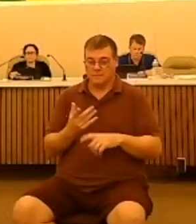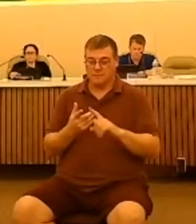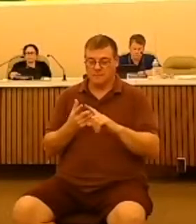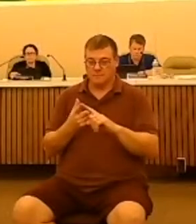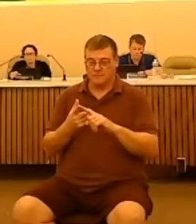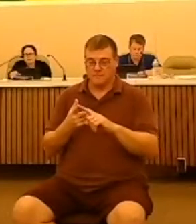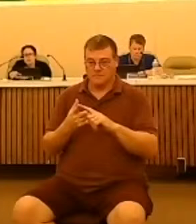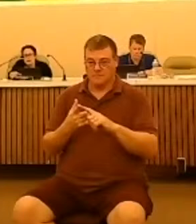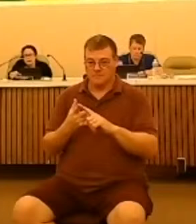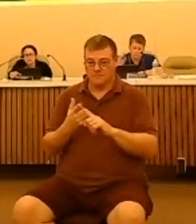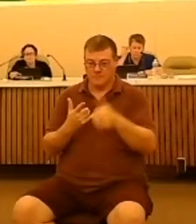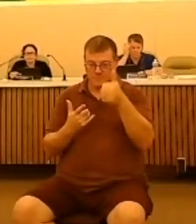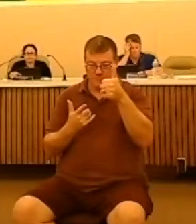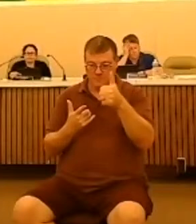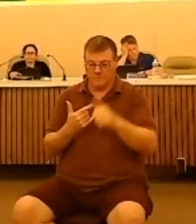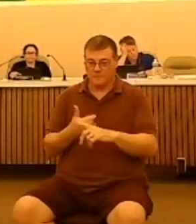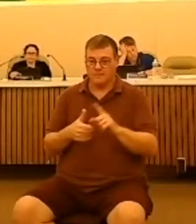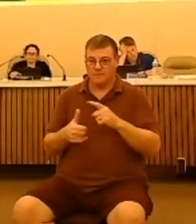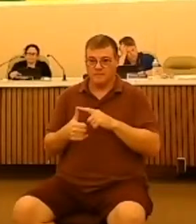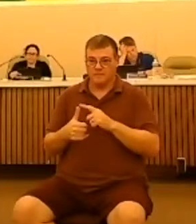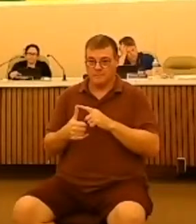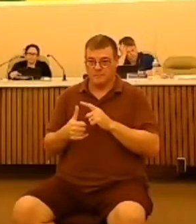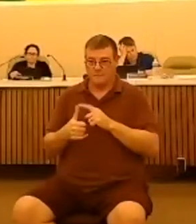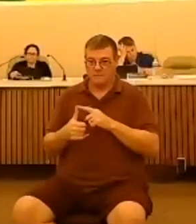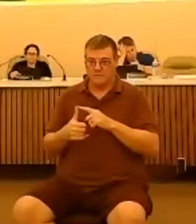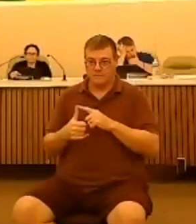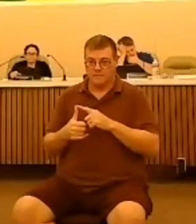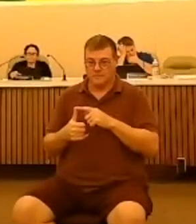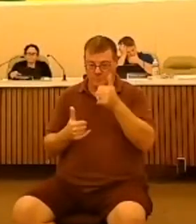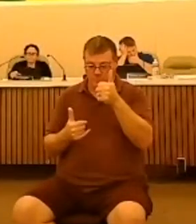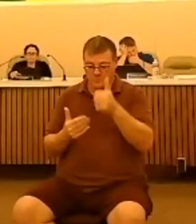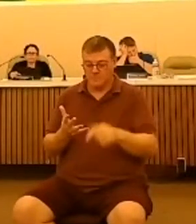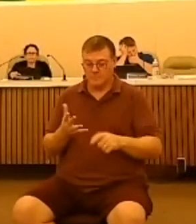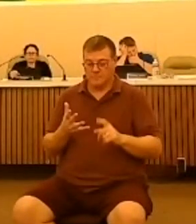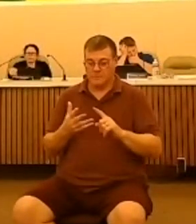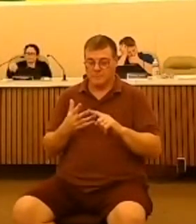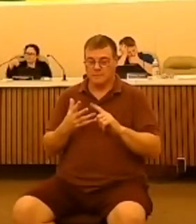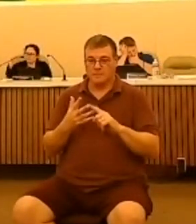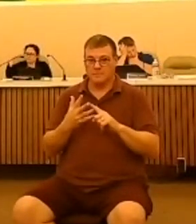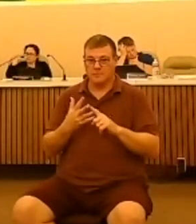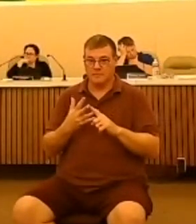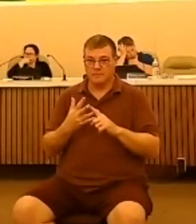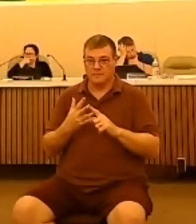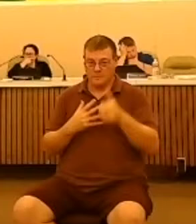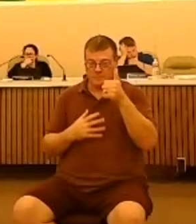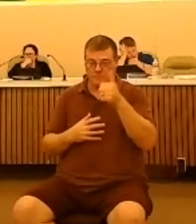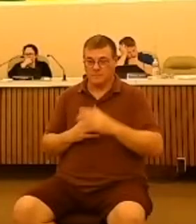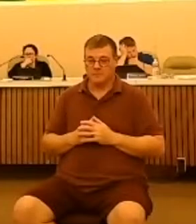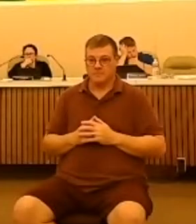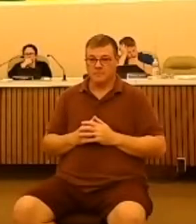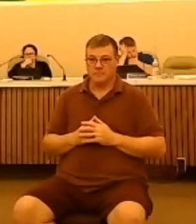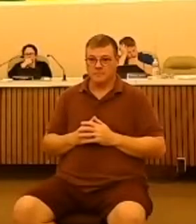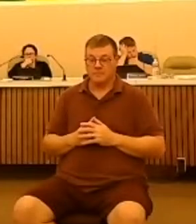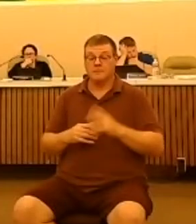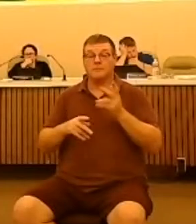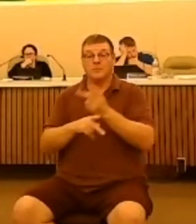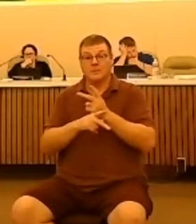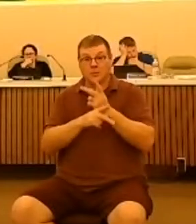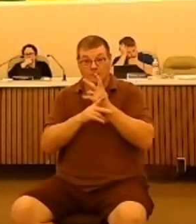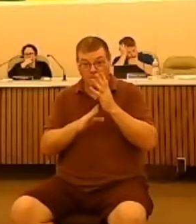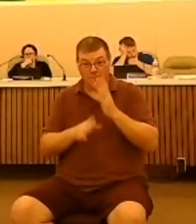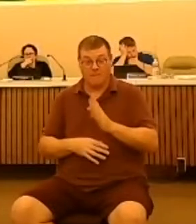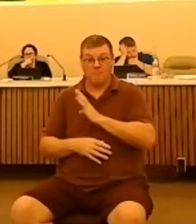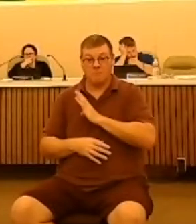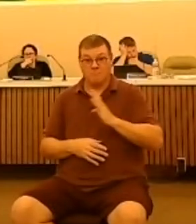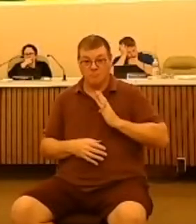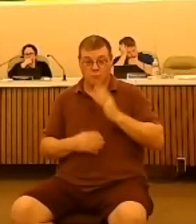Councilmember Safranik, Aye. Councilmember Bolzner, Aye. Supervisor Schultz. Aye. Supervisor Schultz and